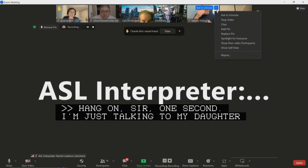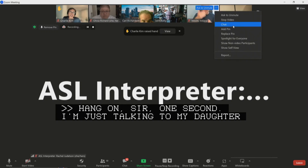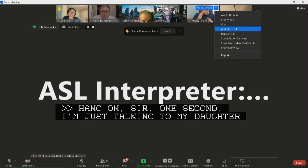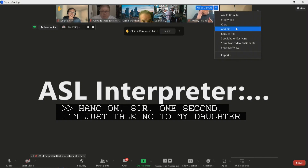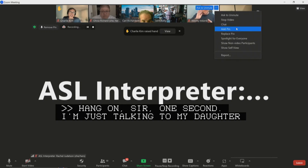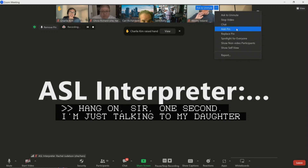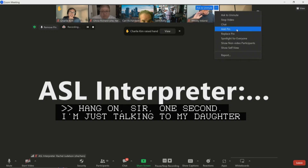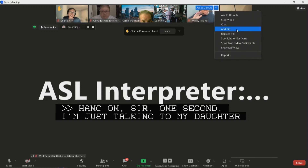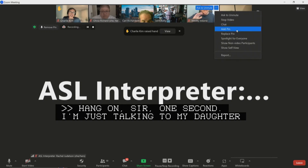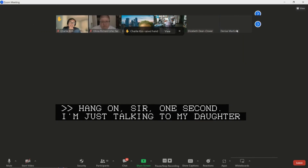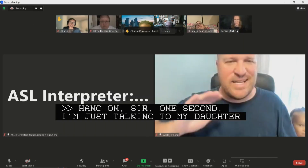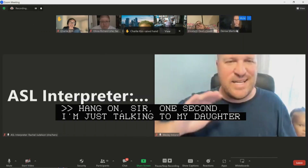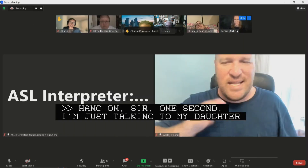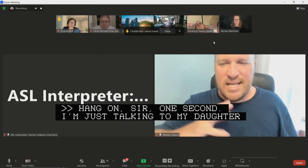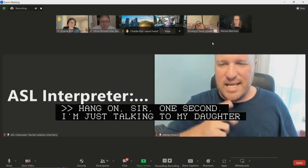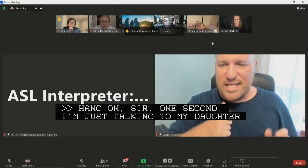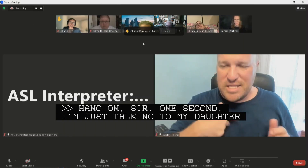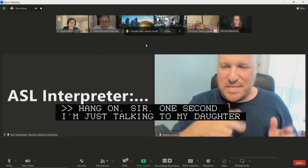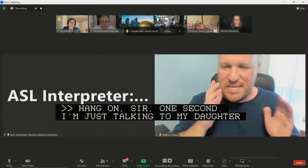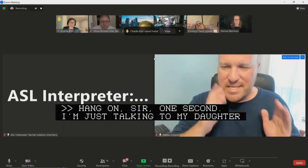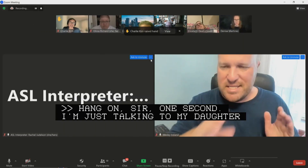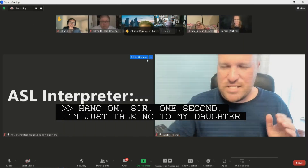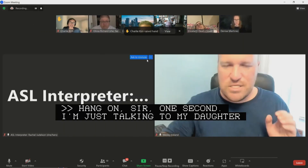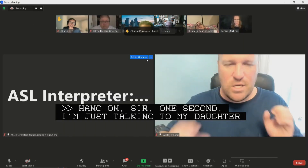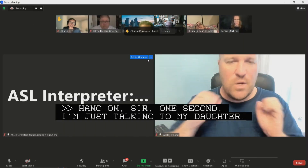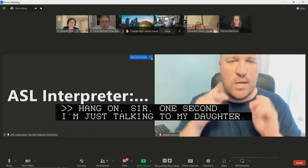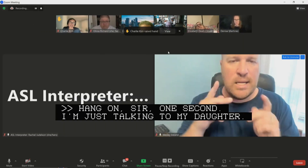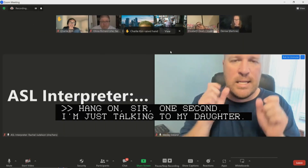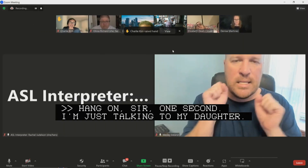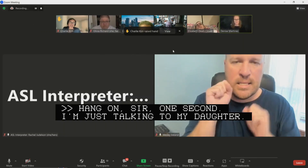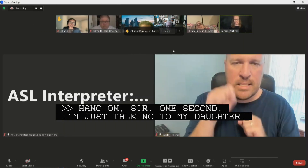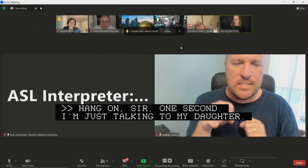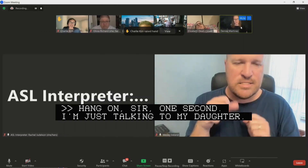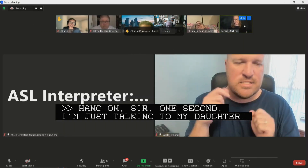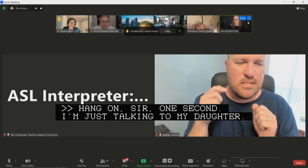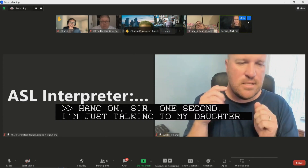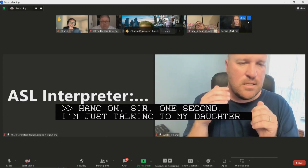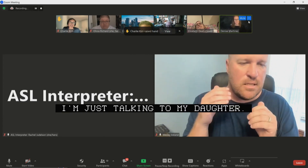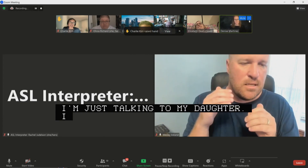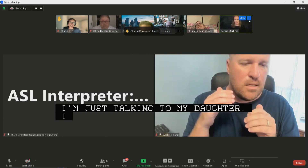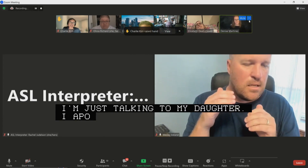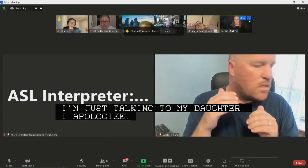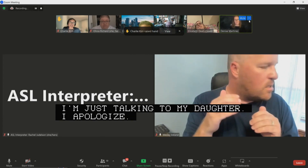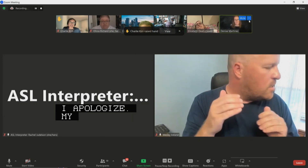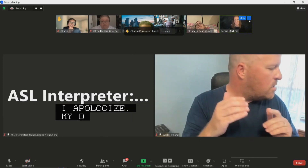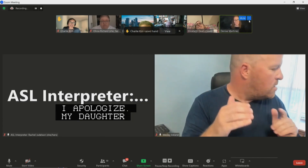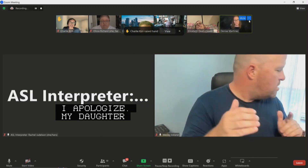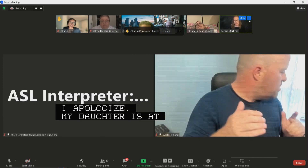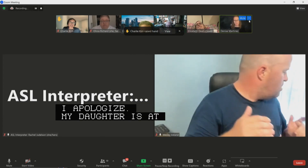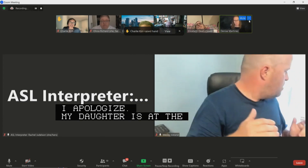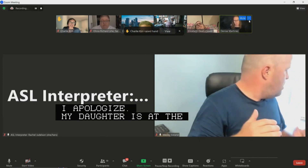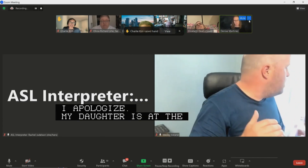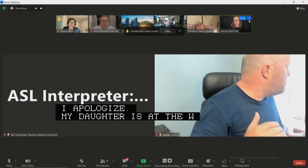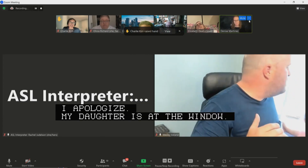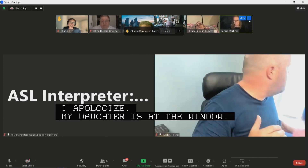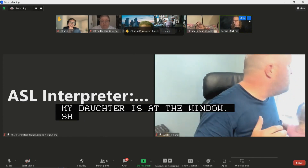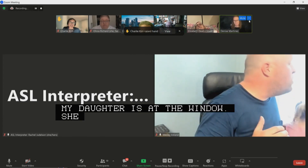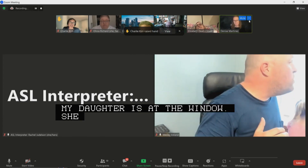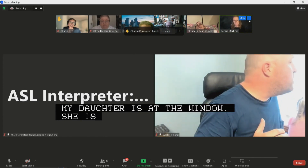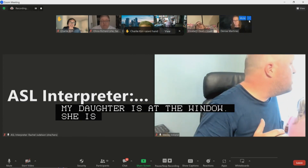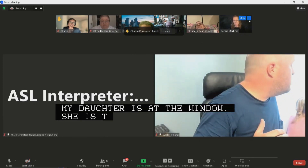I apologize. My daughter is at the window, so she's trying to get my attention. I just needed to give her that